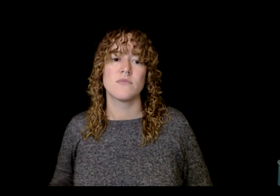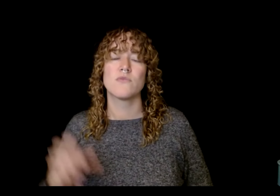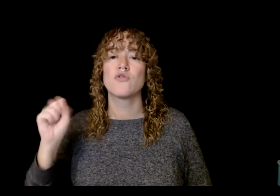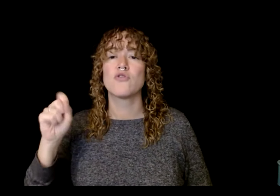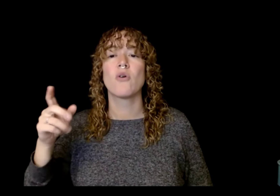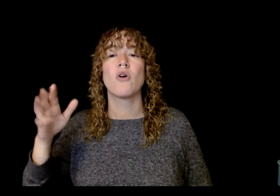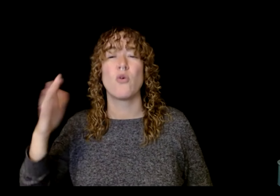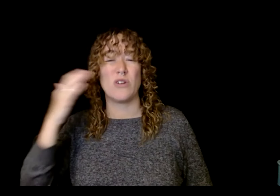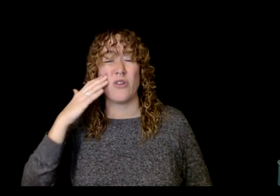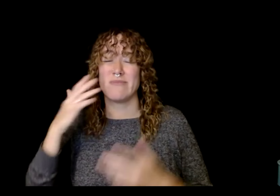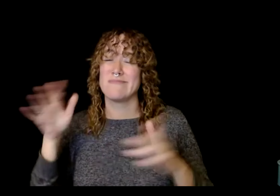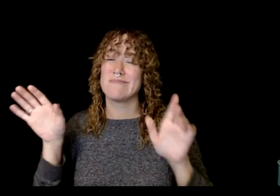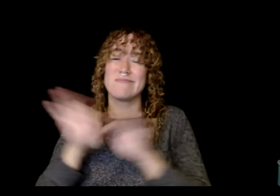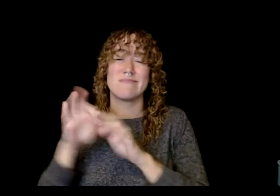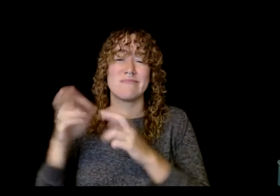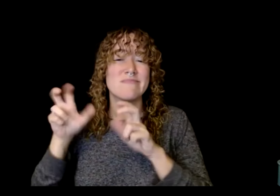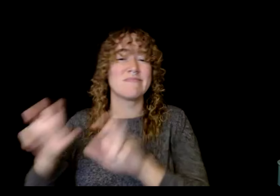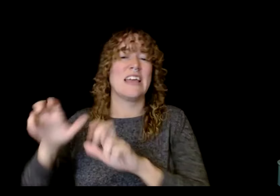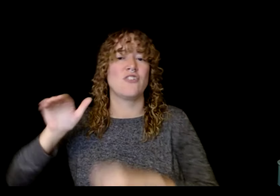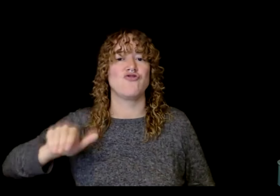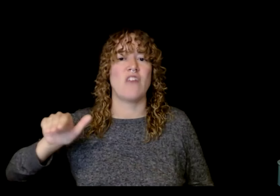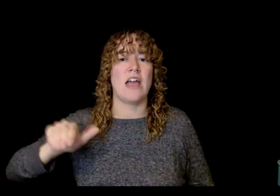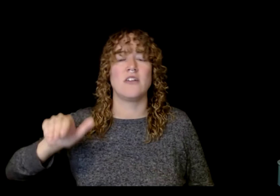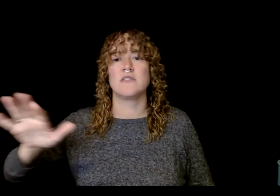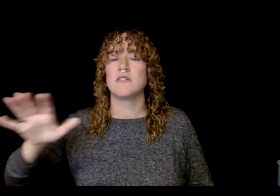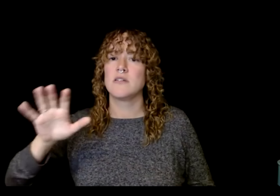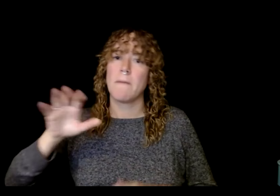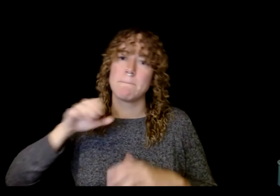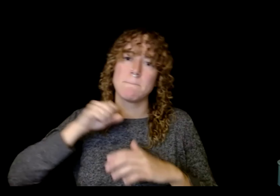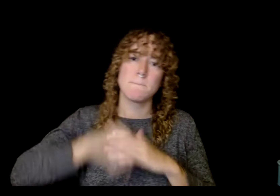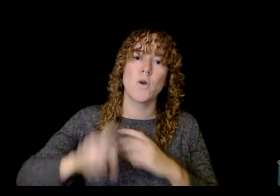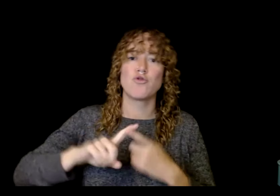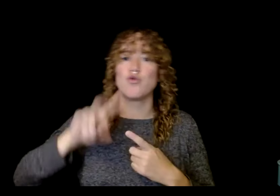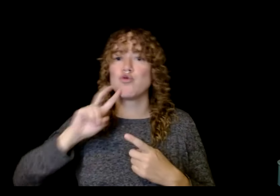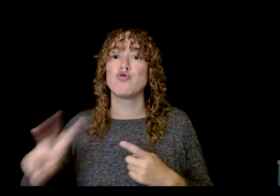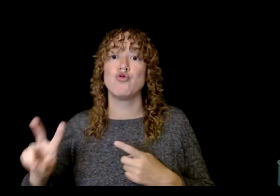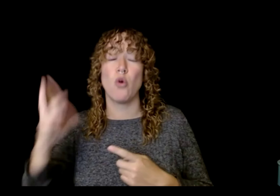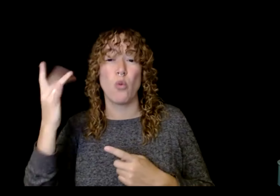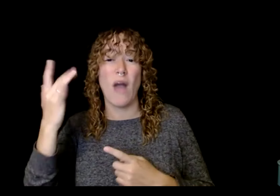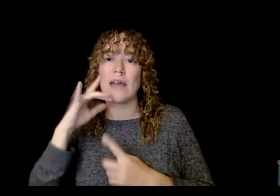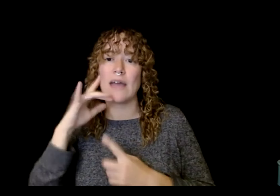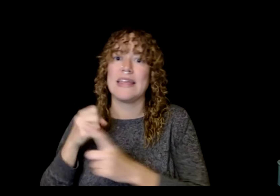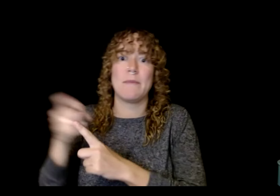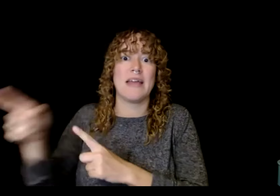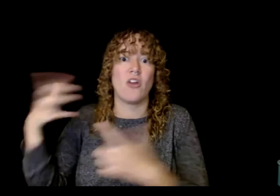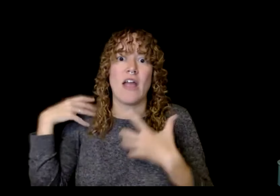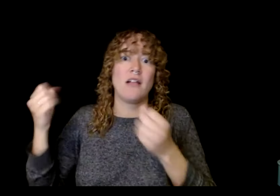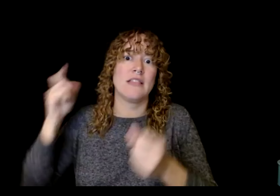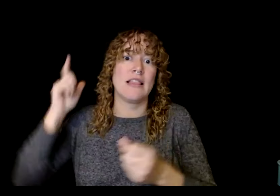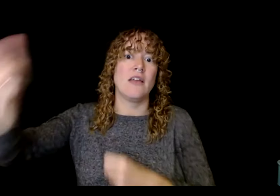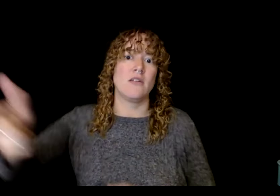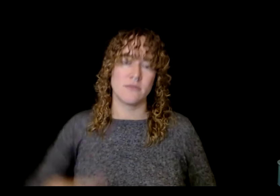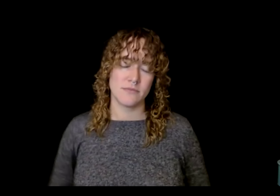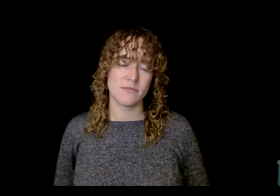child's first 2 years in sort of predicting better social determinants of health. So